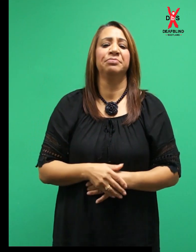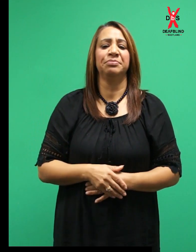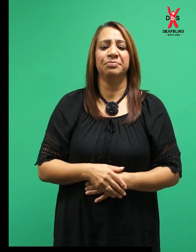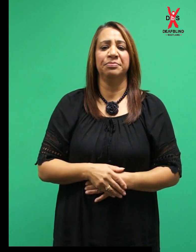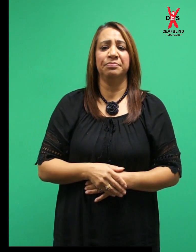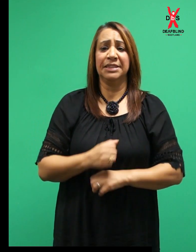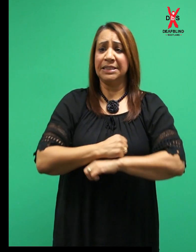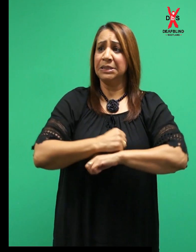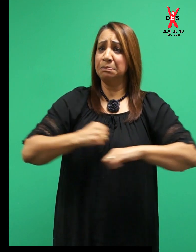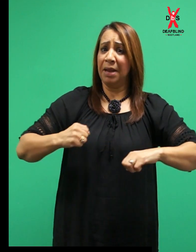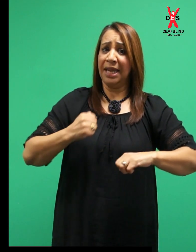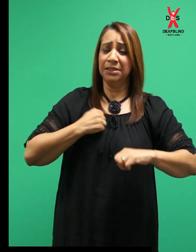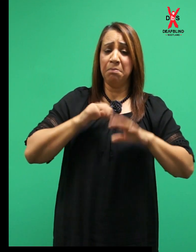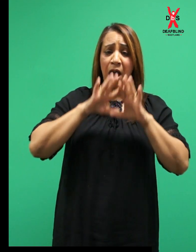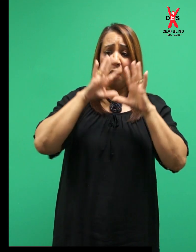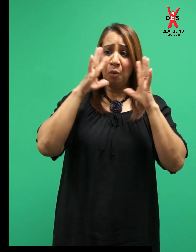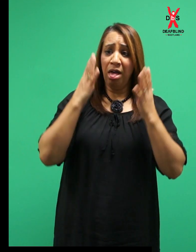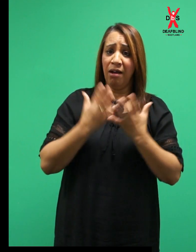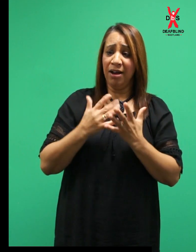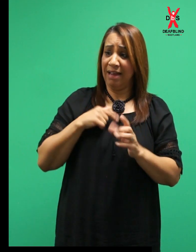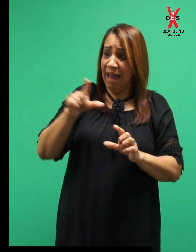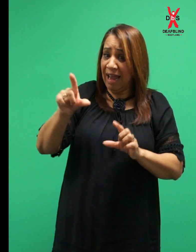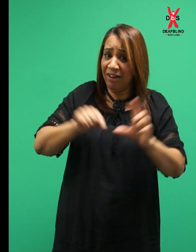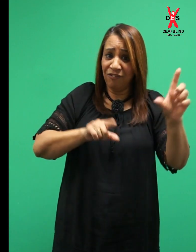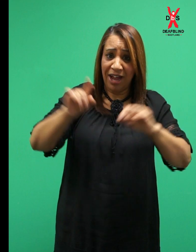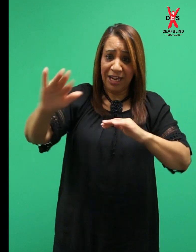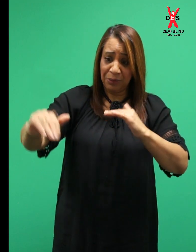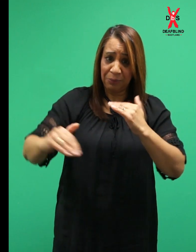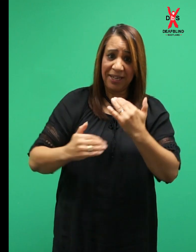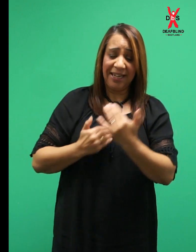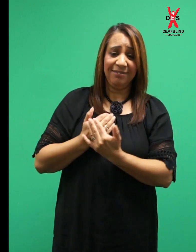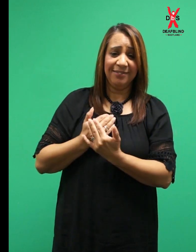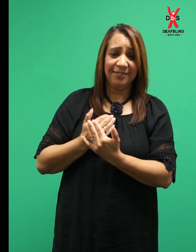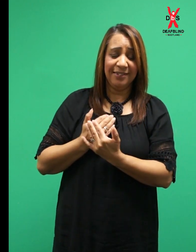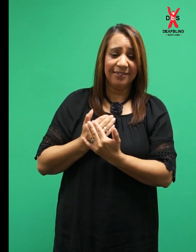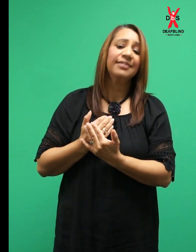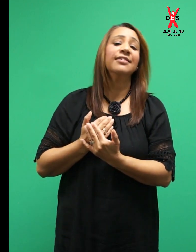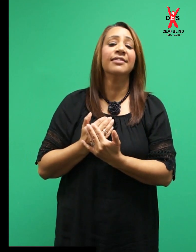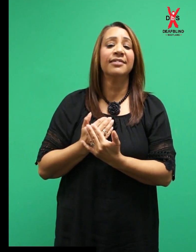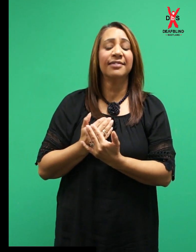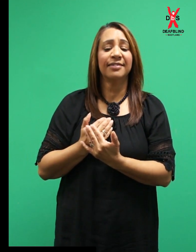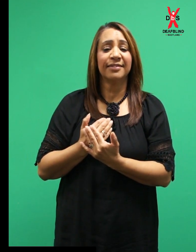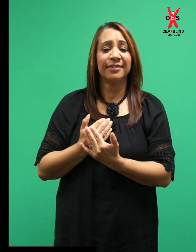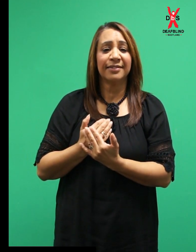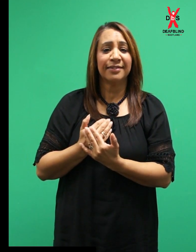So I invite you into my space, my world.